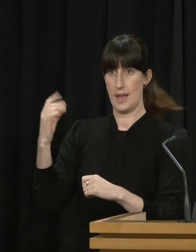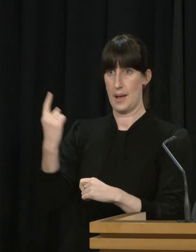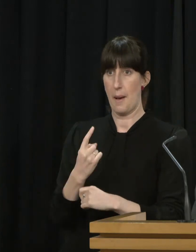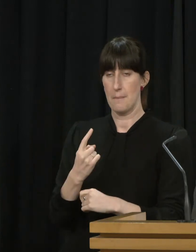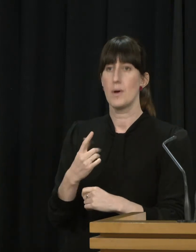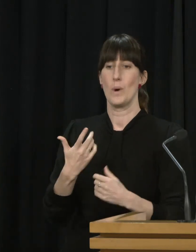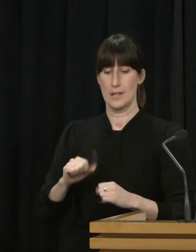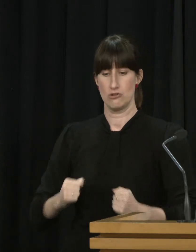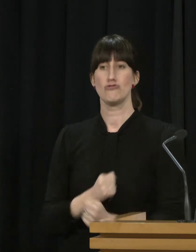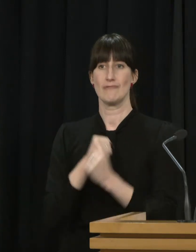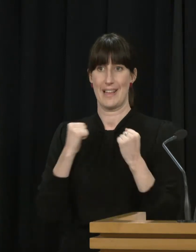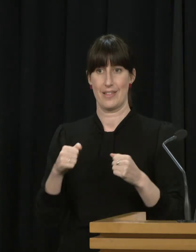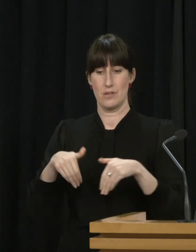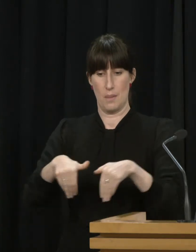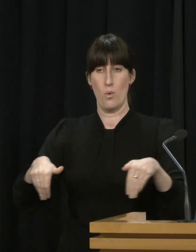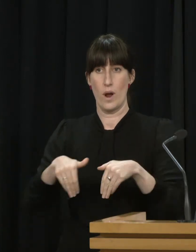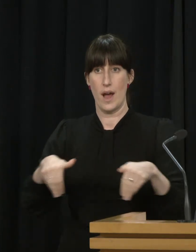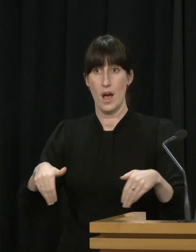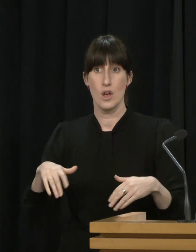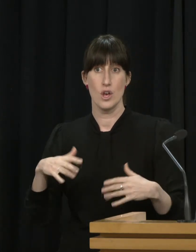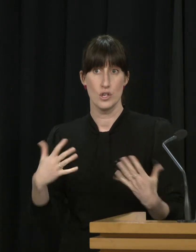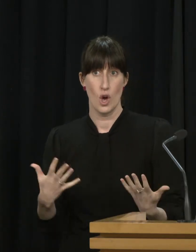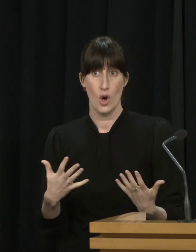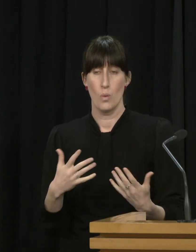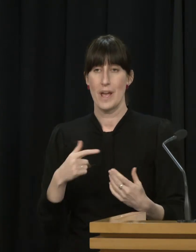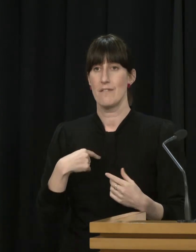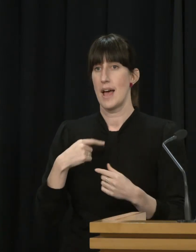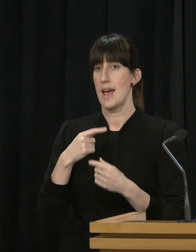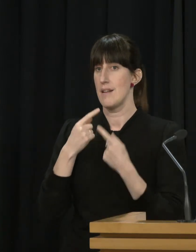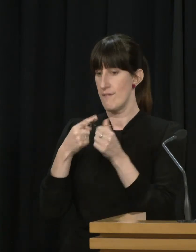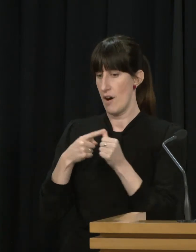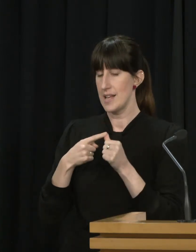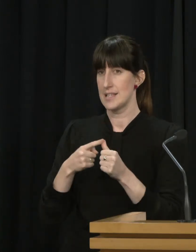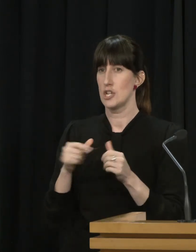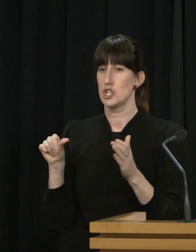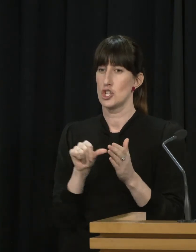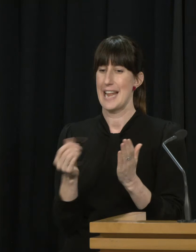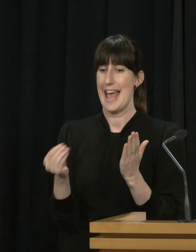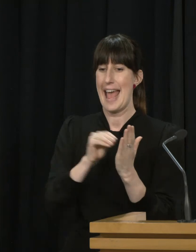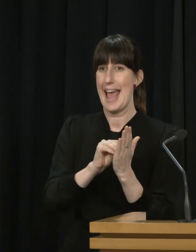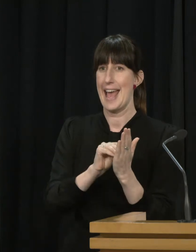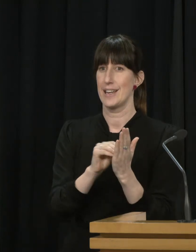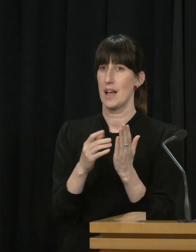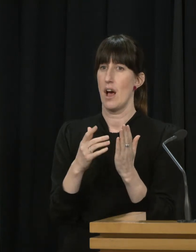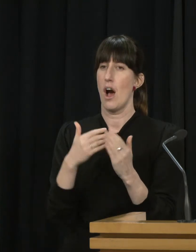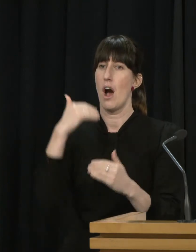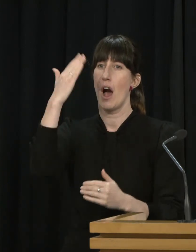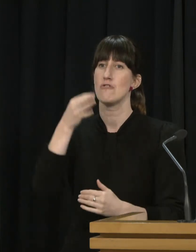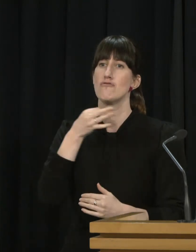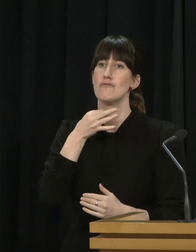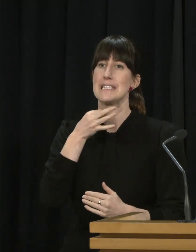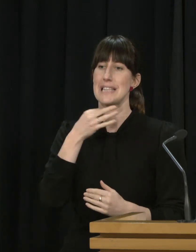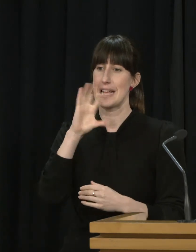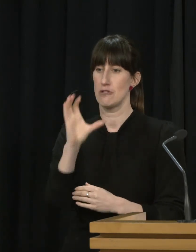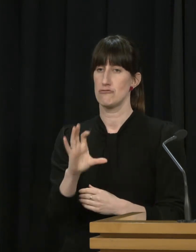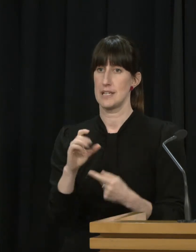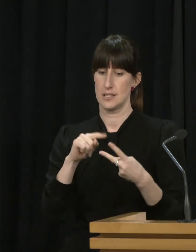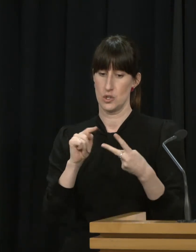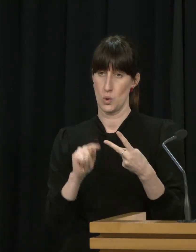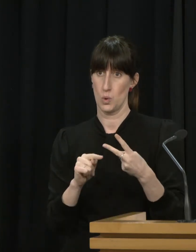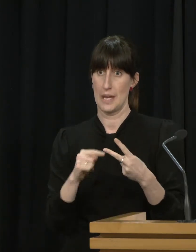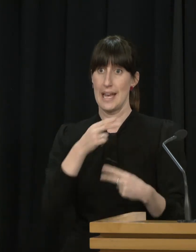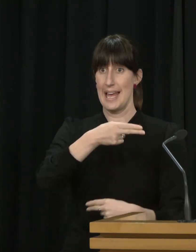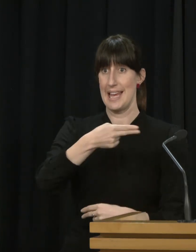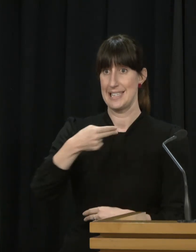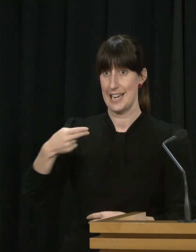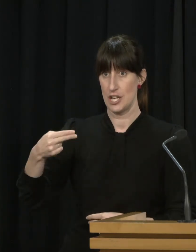health advice, to add Indonesia and Fiji to the very high-risk country category. That